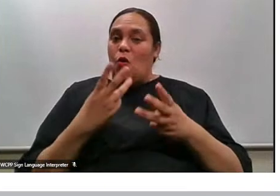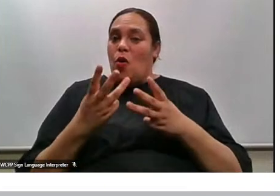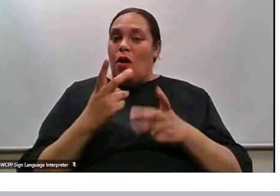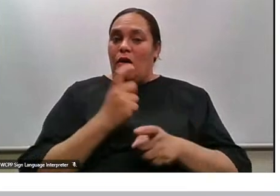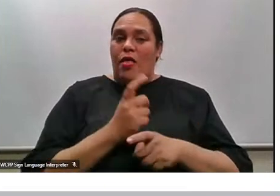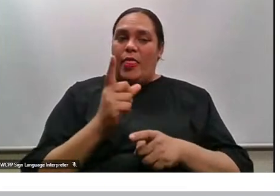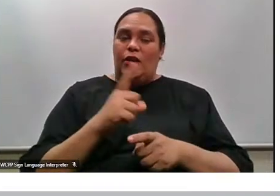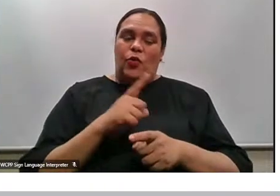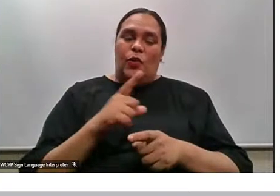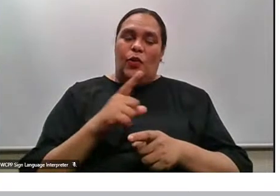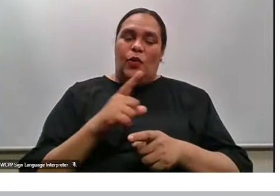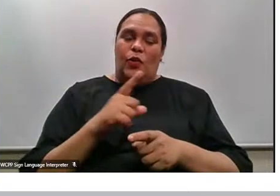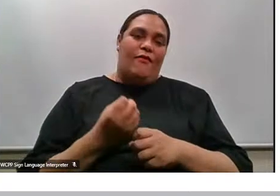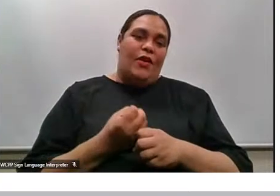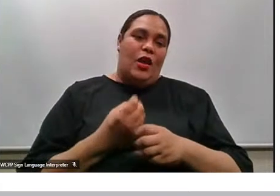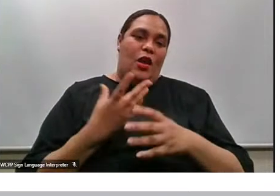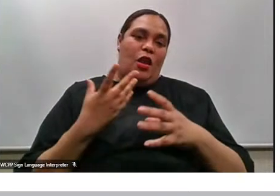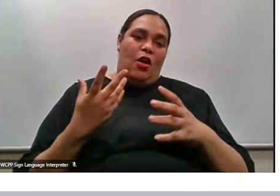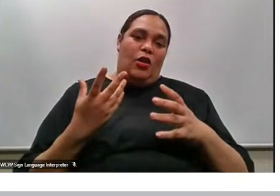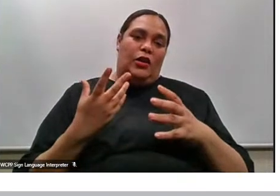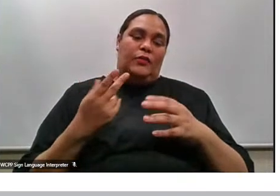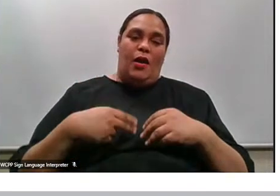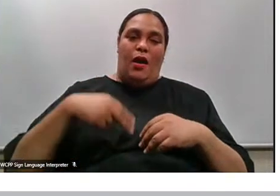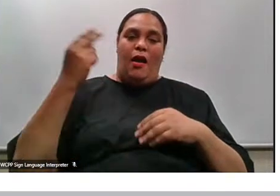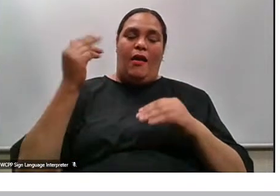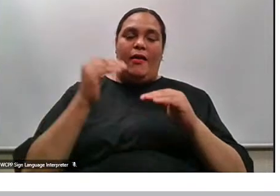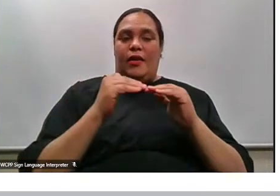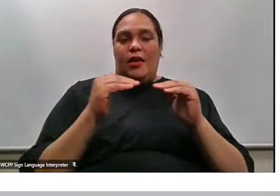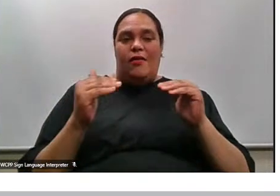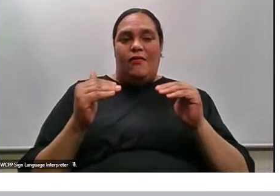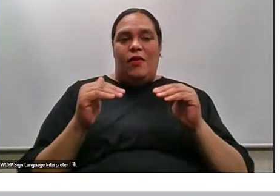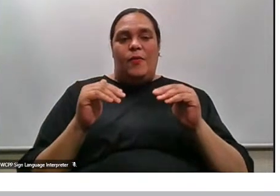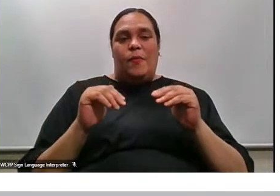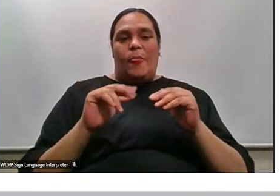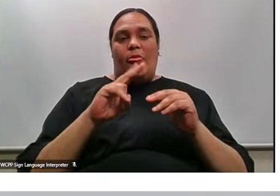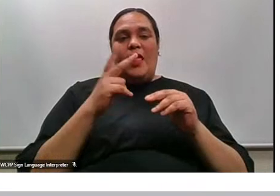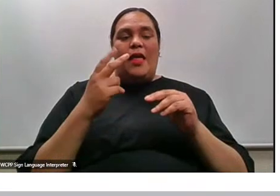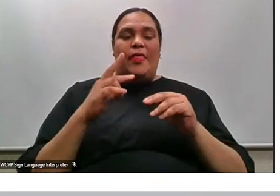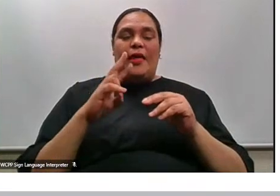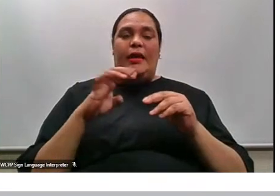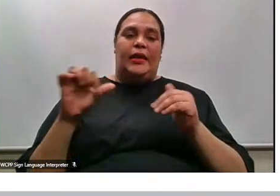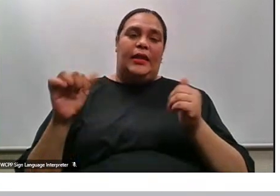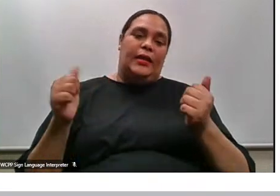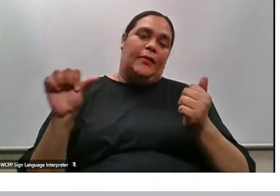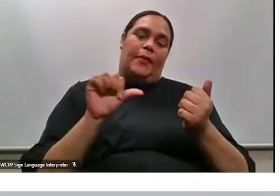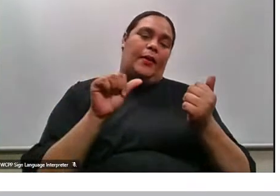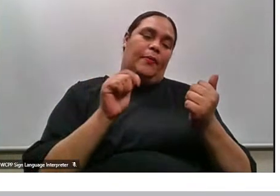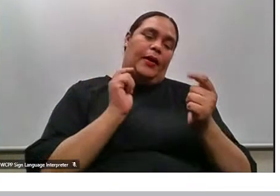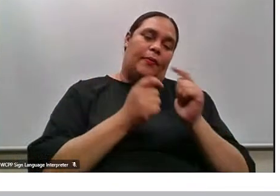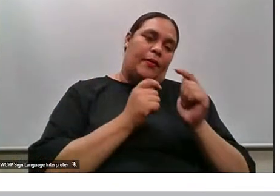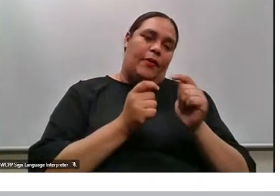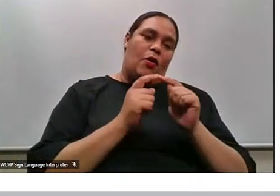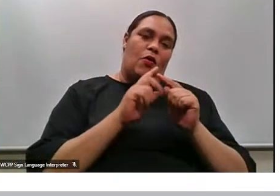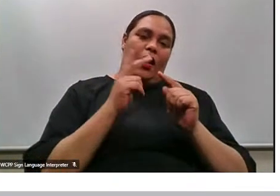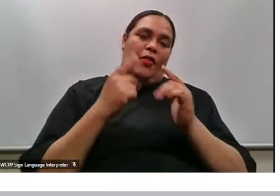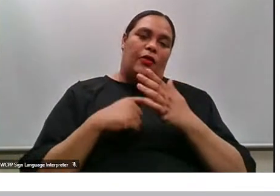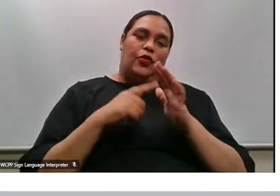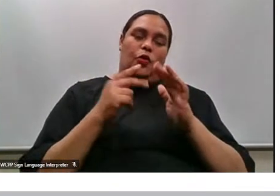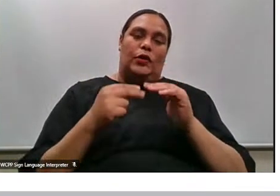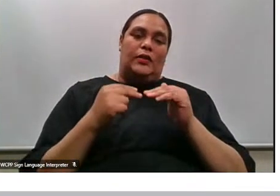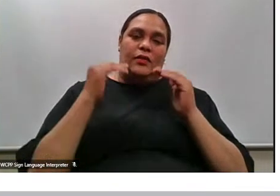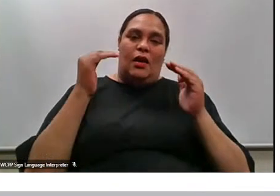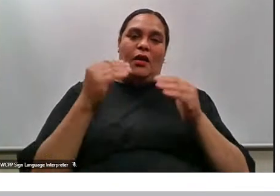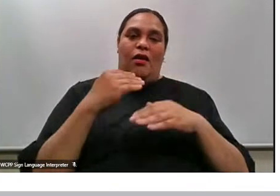got, a high level of other reimbursement than others. I'm sure he's highly